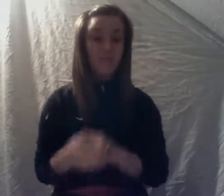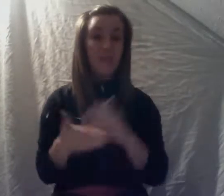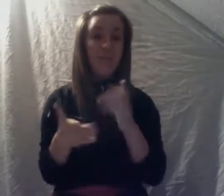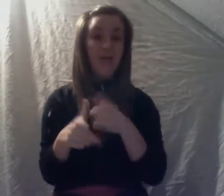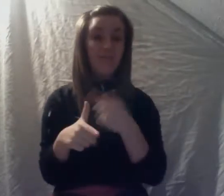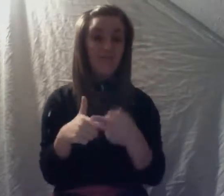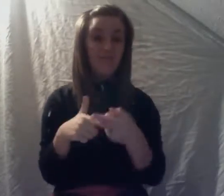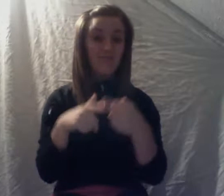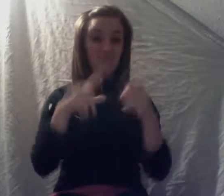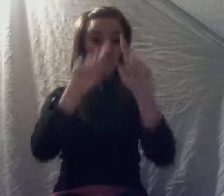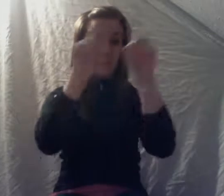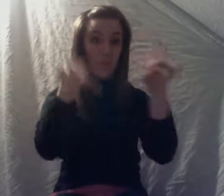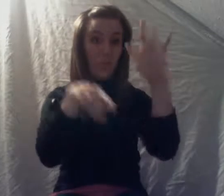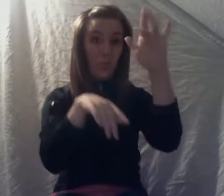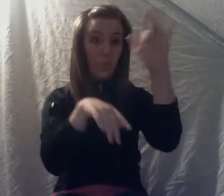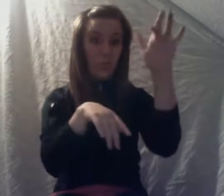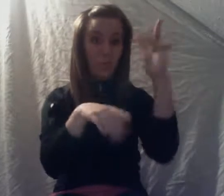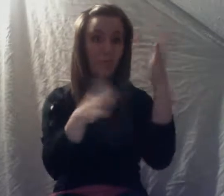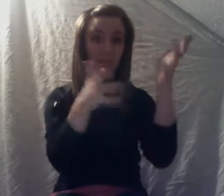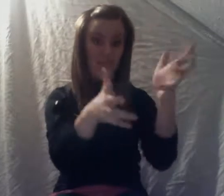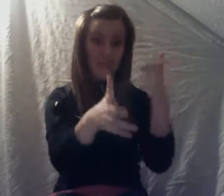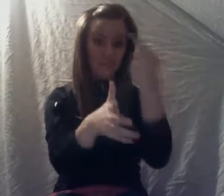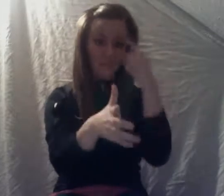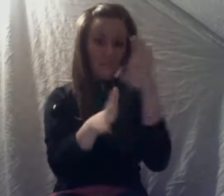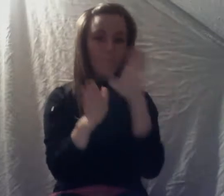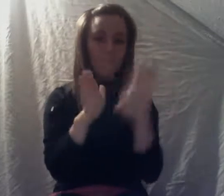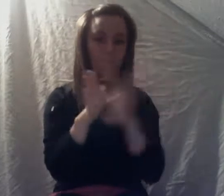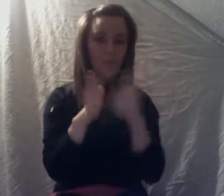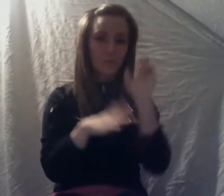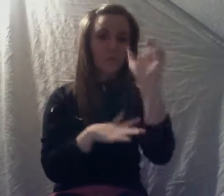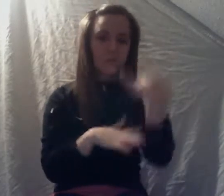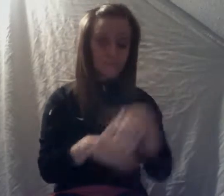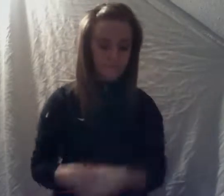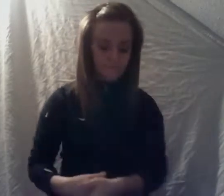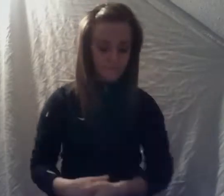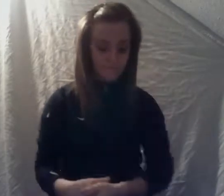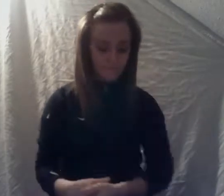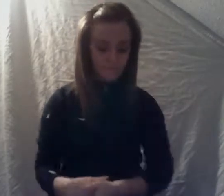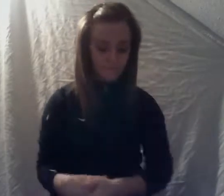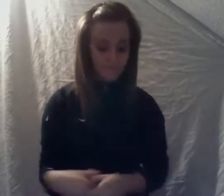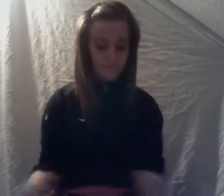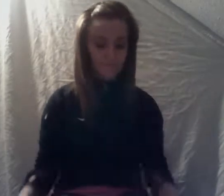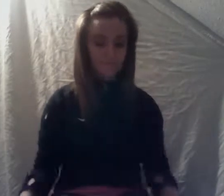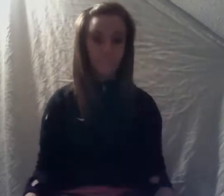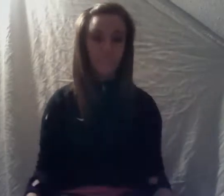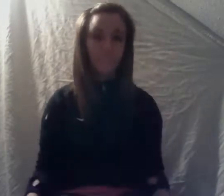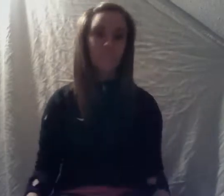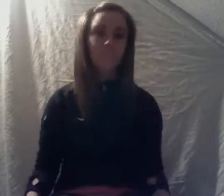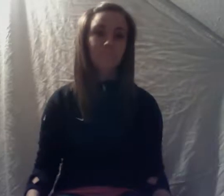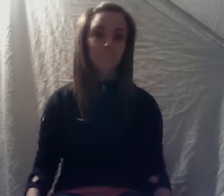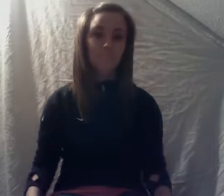Once photographers take their photos, they bring them to the editor, and the editor cuts them and pastes them on the page.